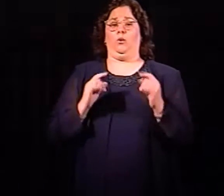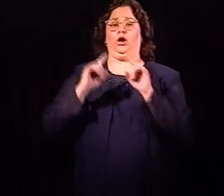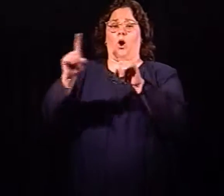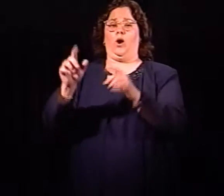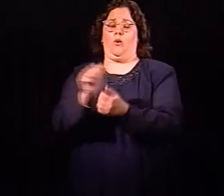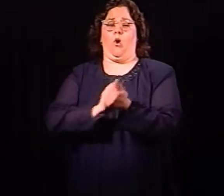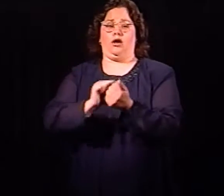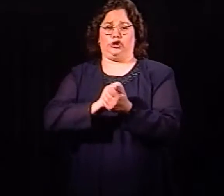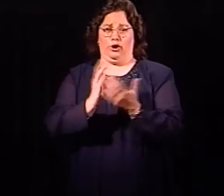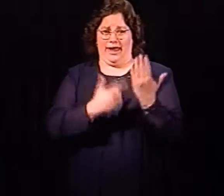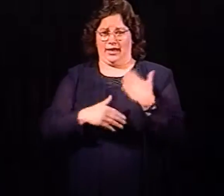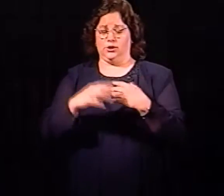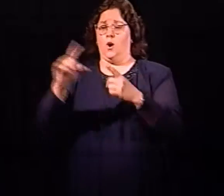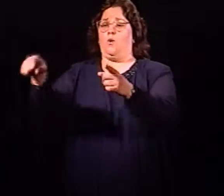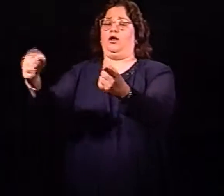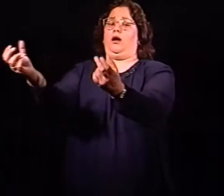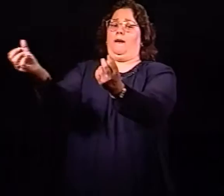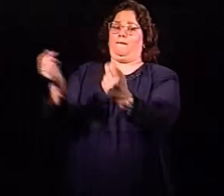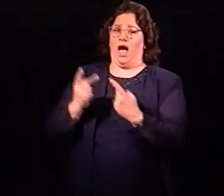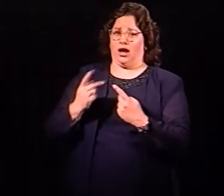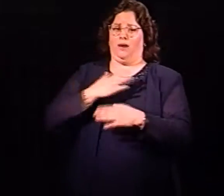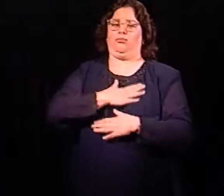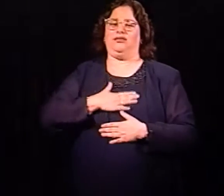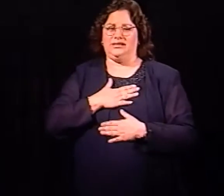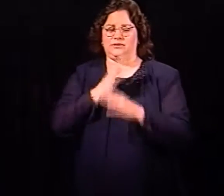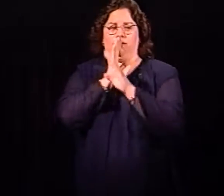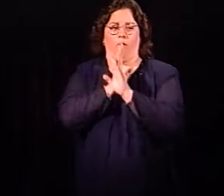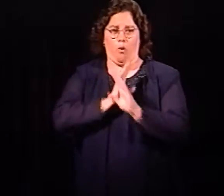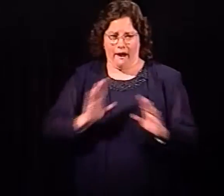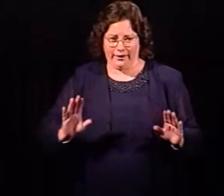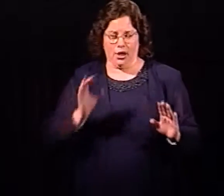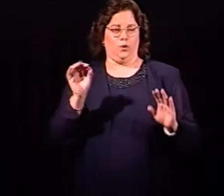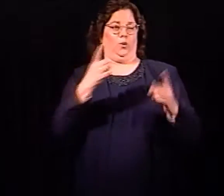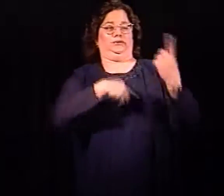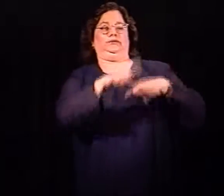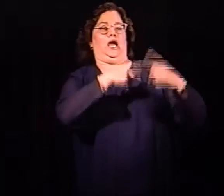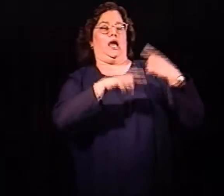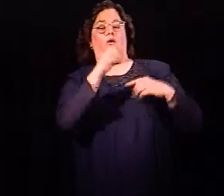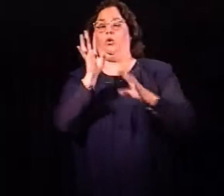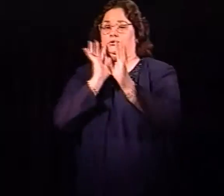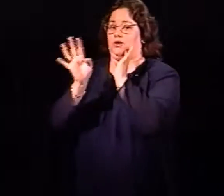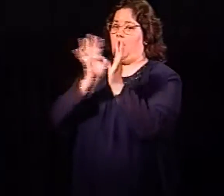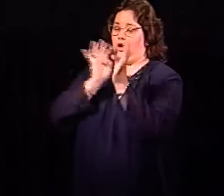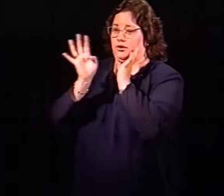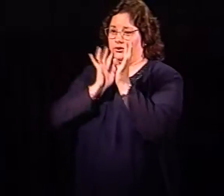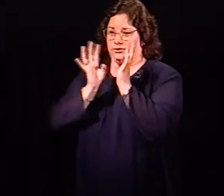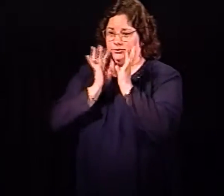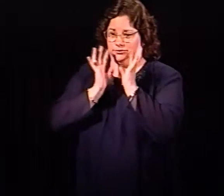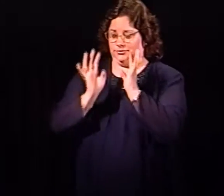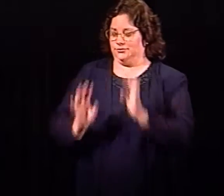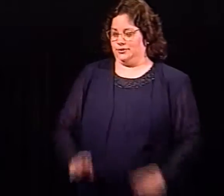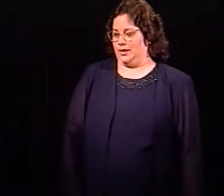Now please go and wash your hands, and when you come back, please be quiet and no talking or signing.